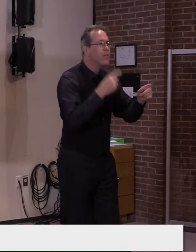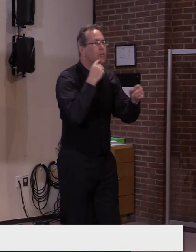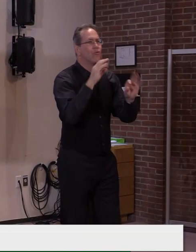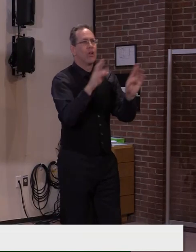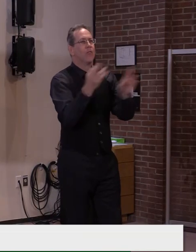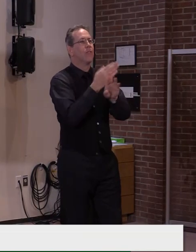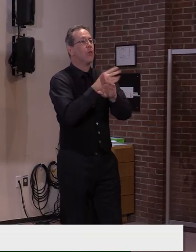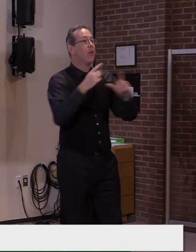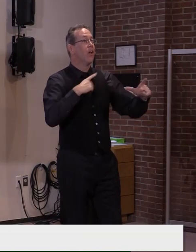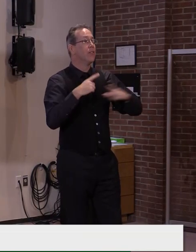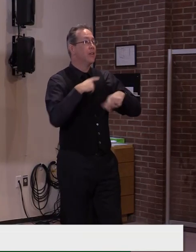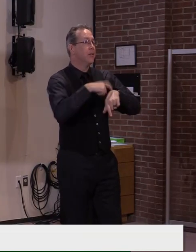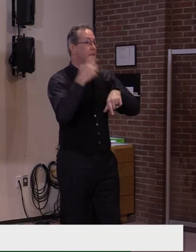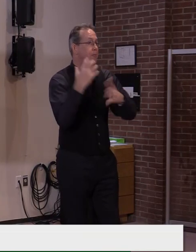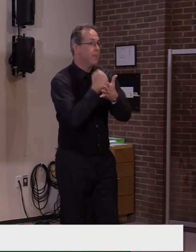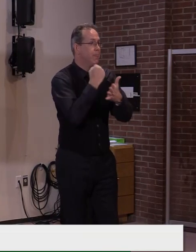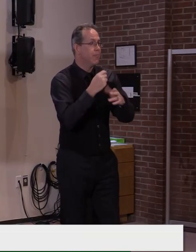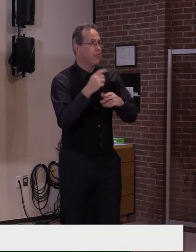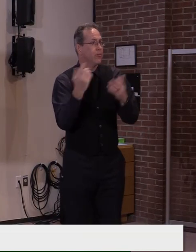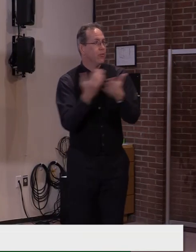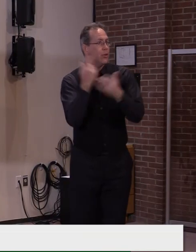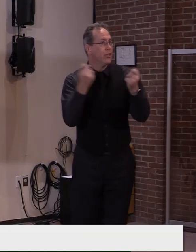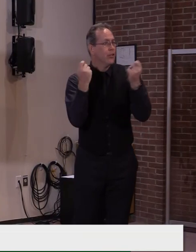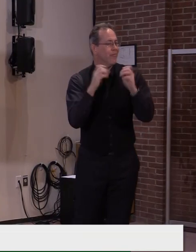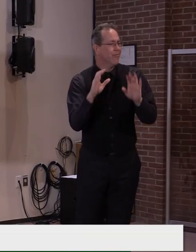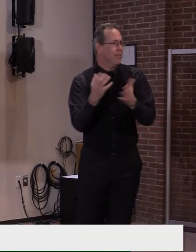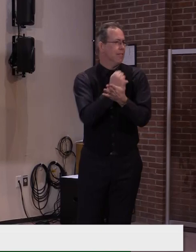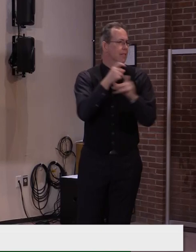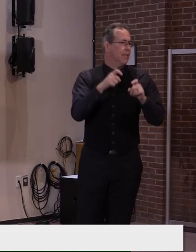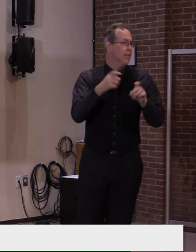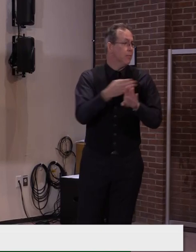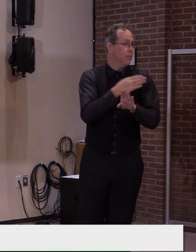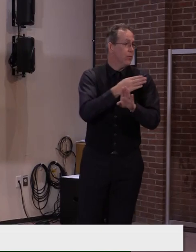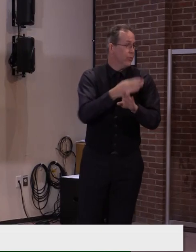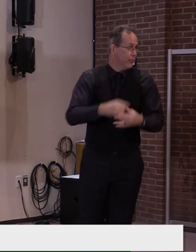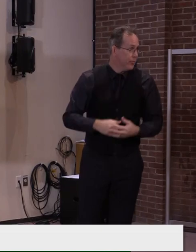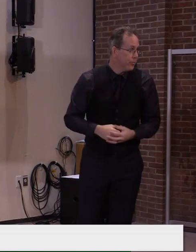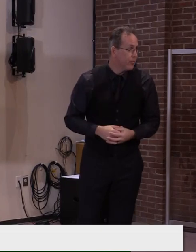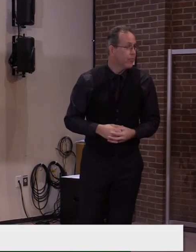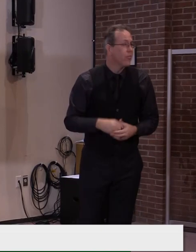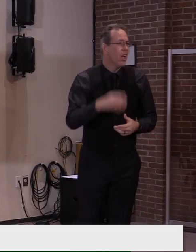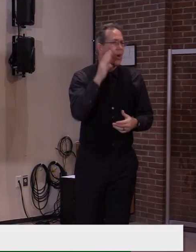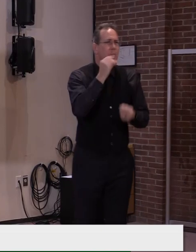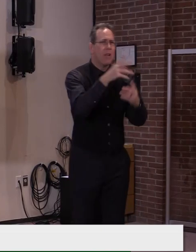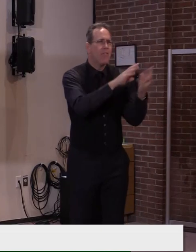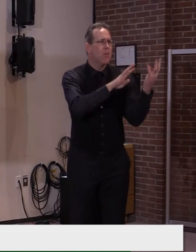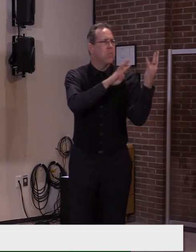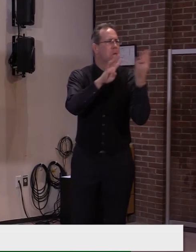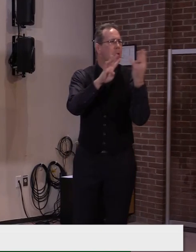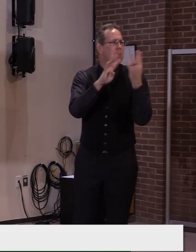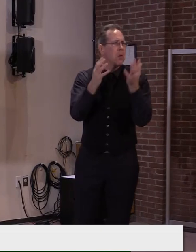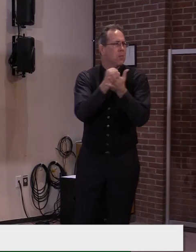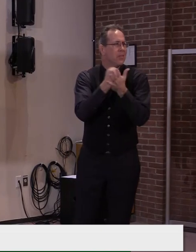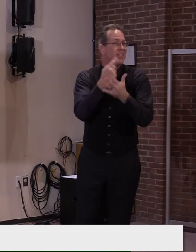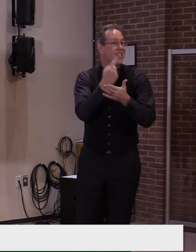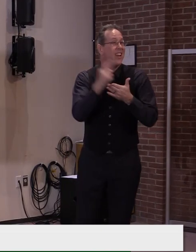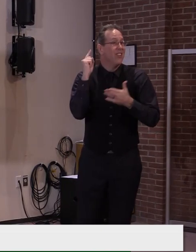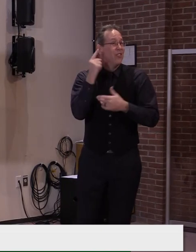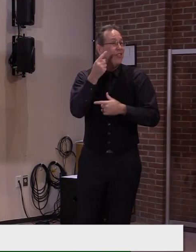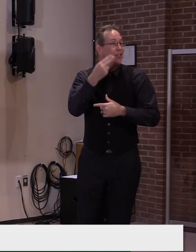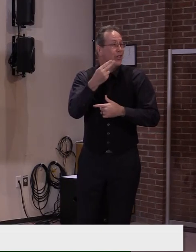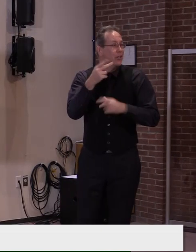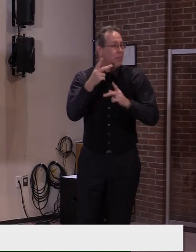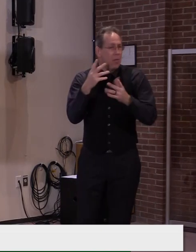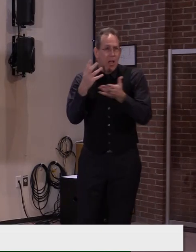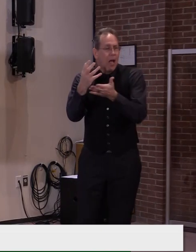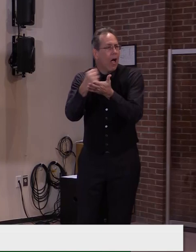tool. Demand is high, and many sites ran out of the rapid take-home tests within hours last Thursday, and probably will